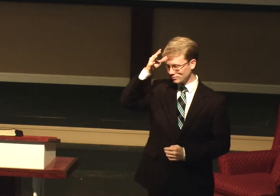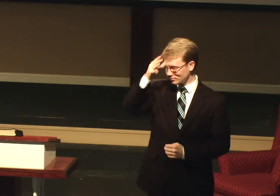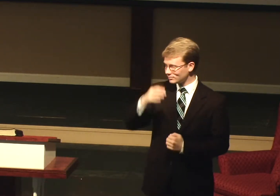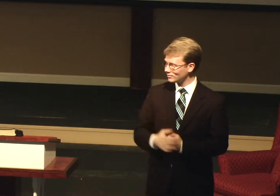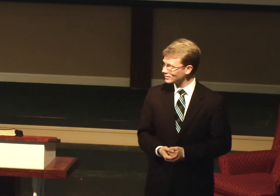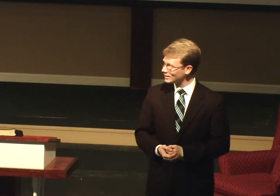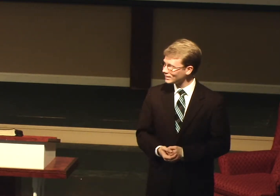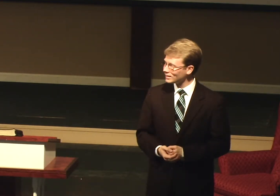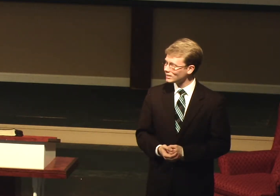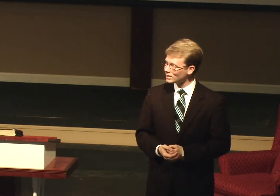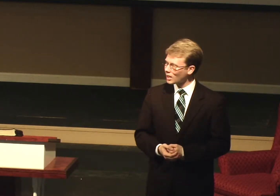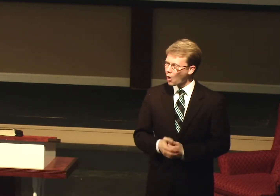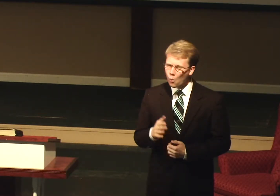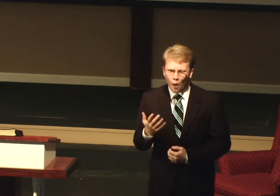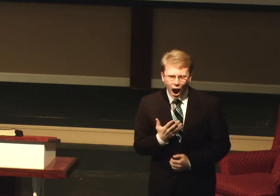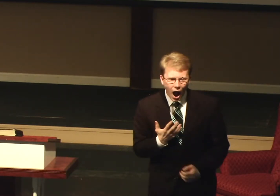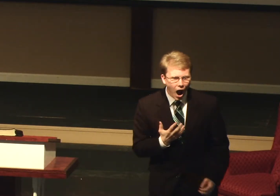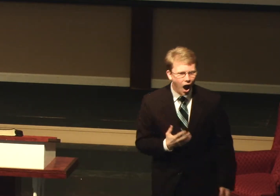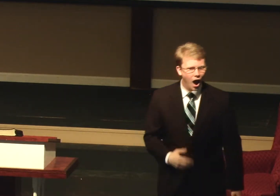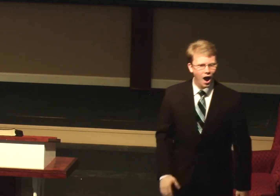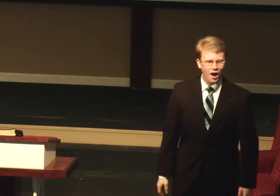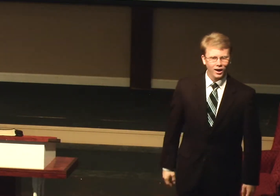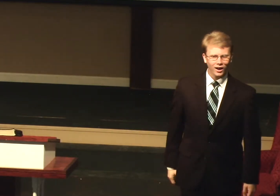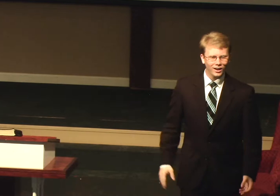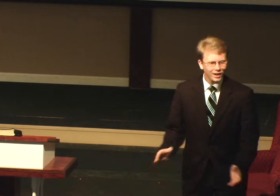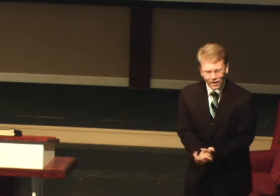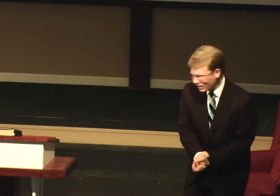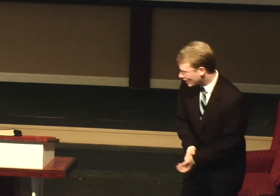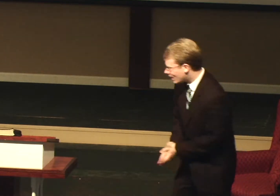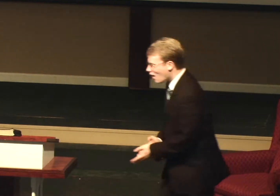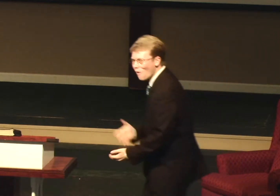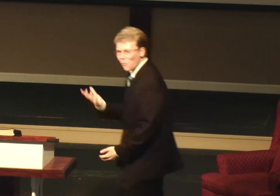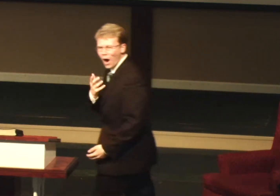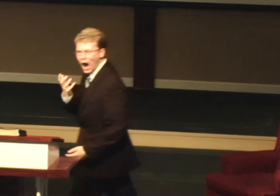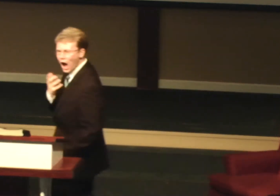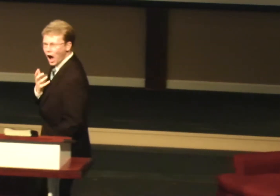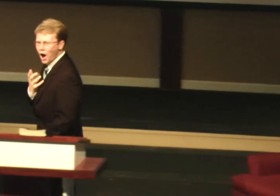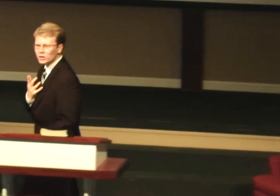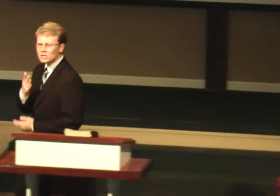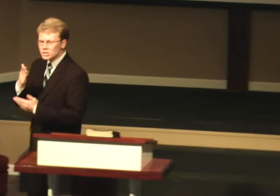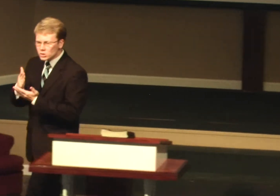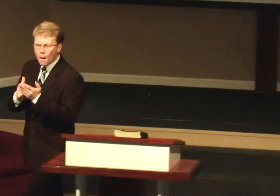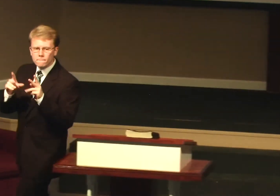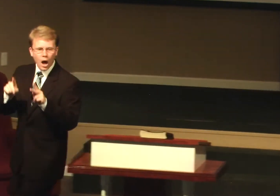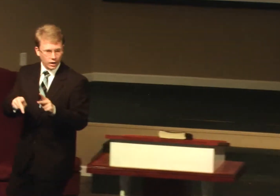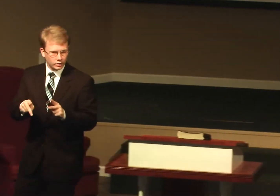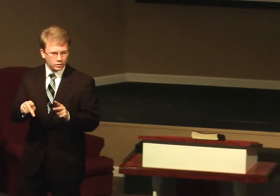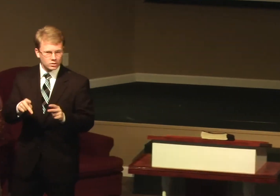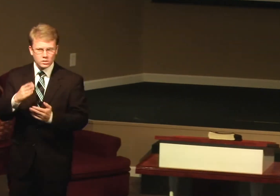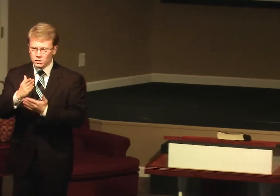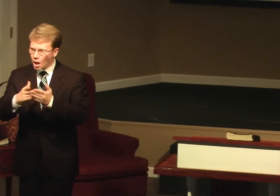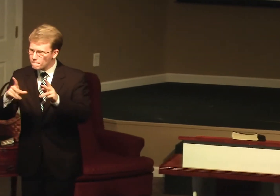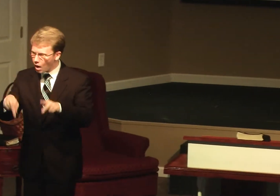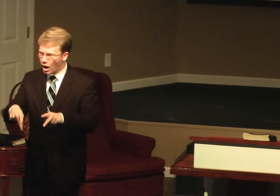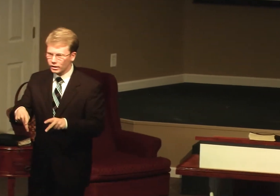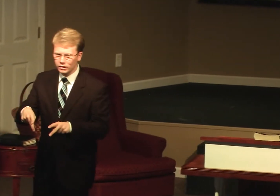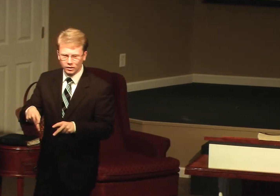that has now turned into a man, had a daughter, and that's my fiance.